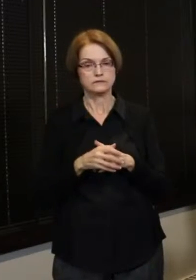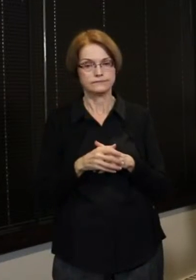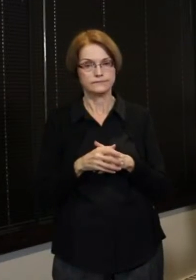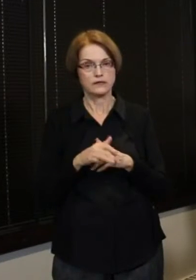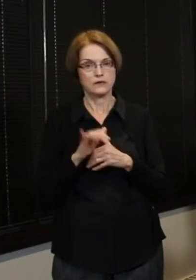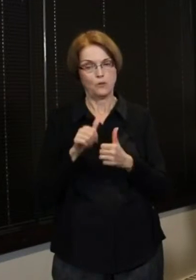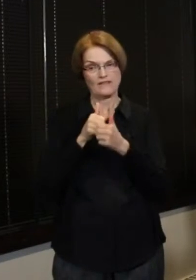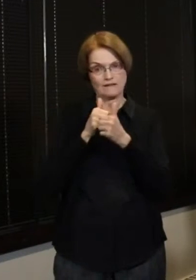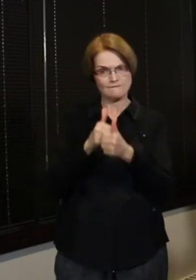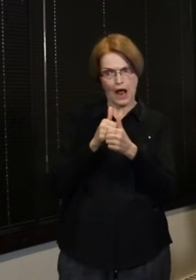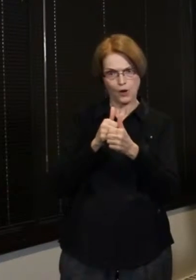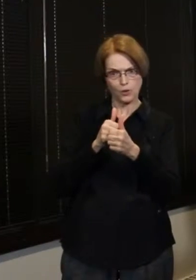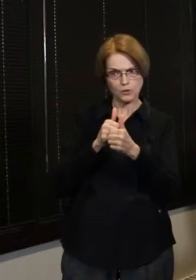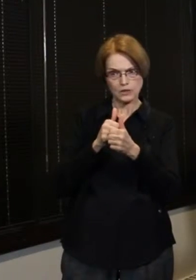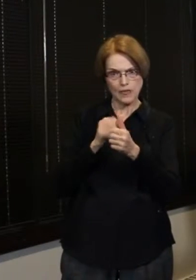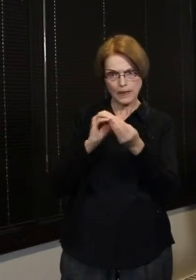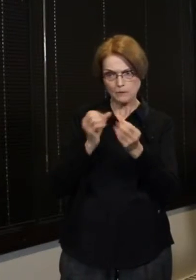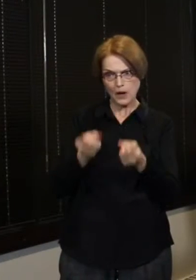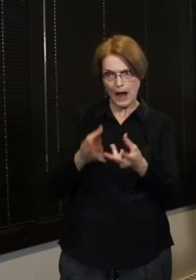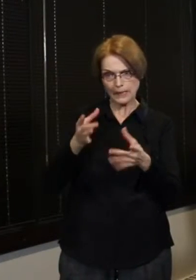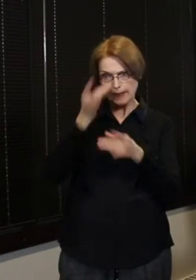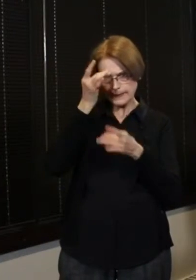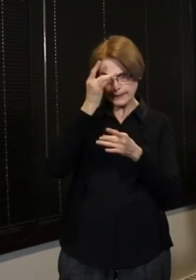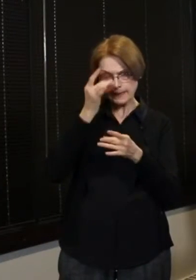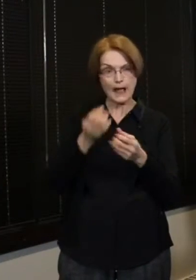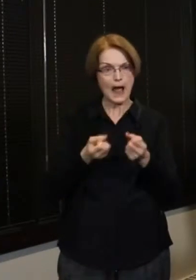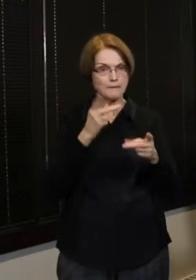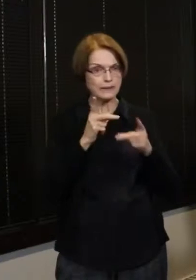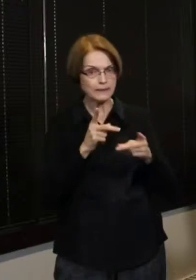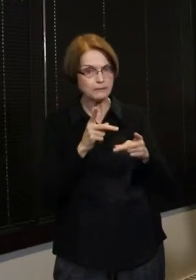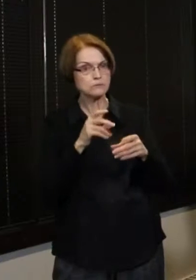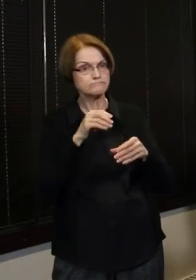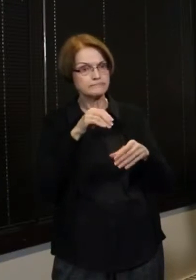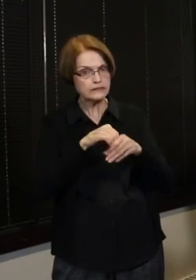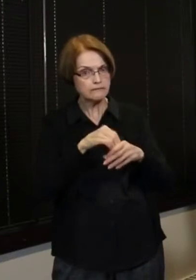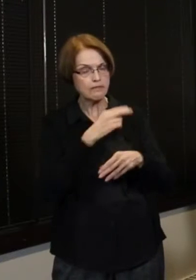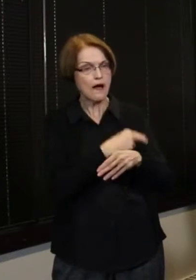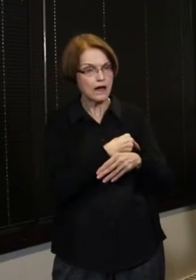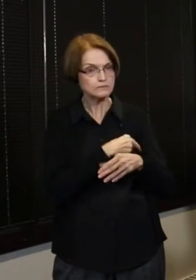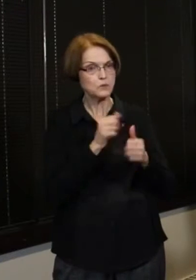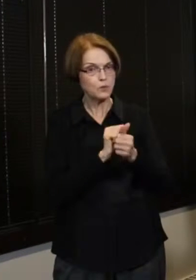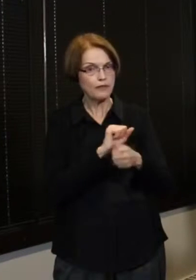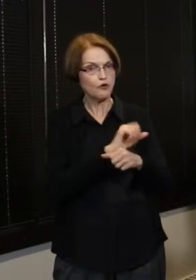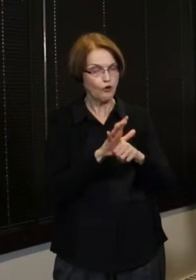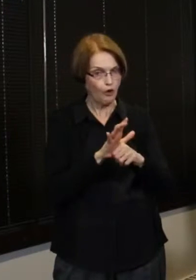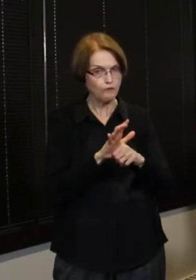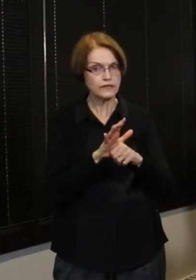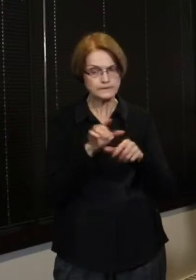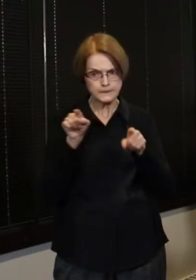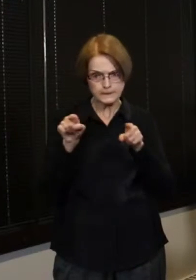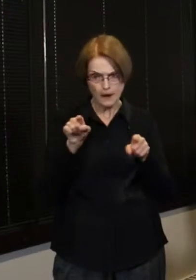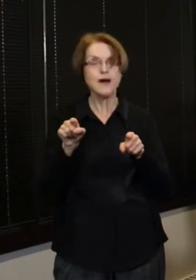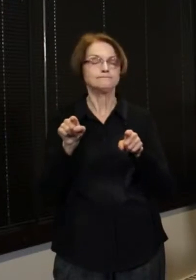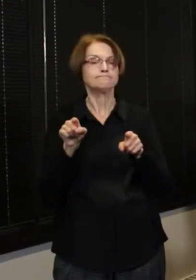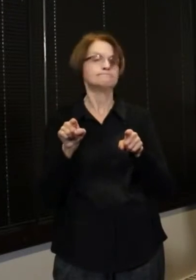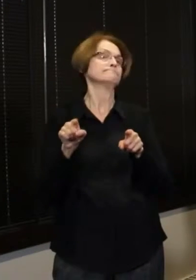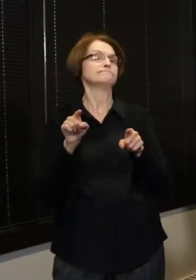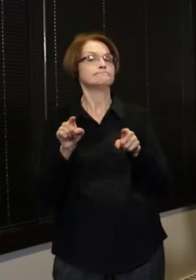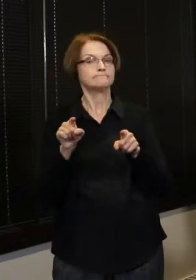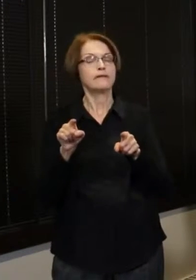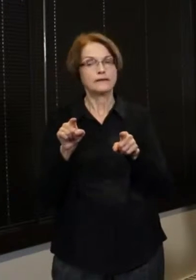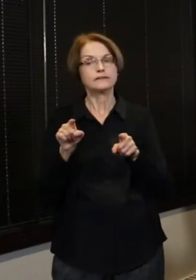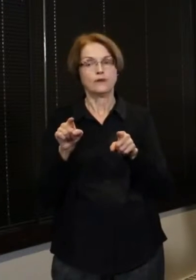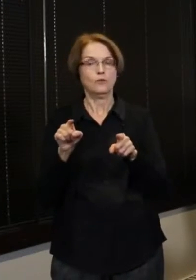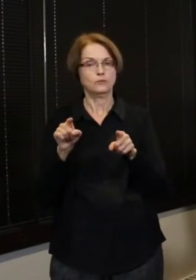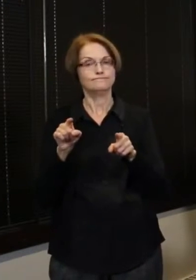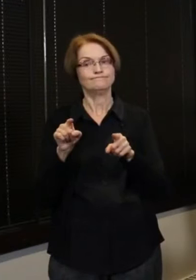case data, follow the hospitalization data before we make that decision, before Sam Page makes that